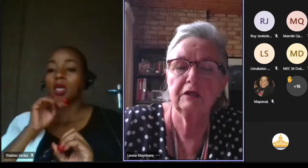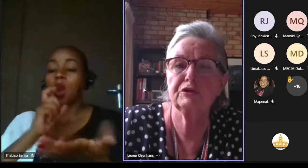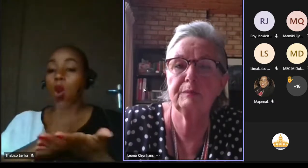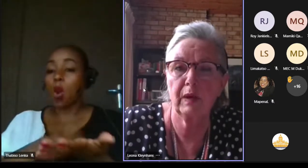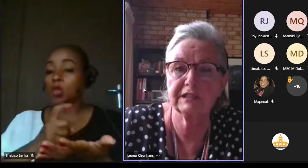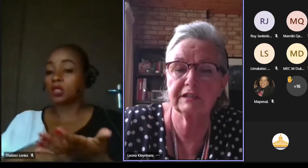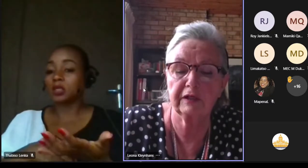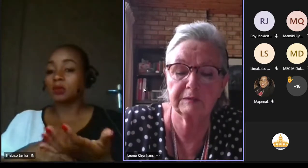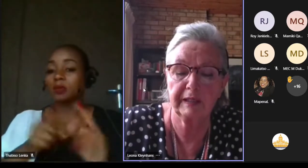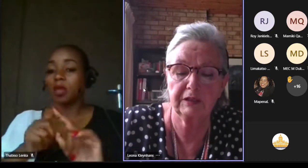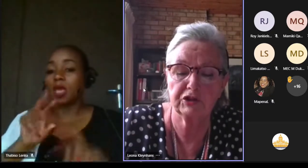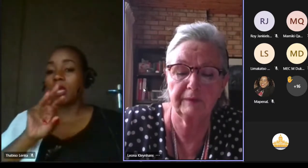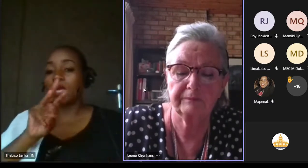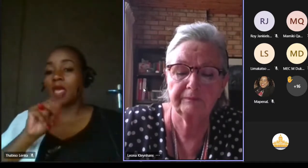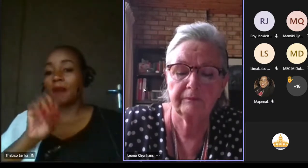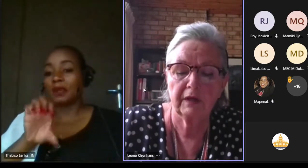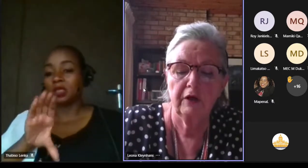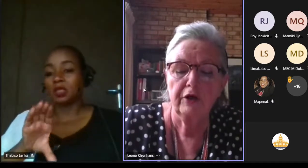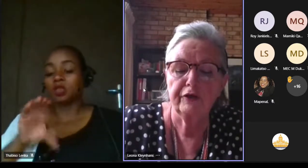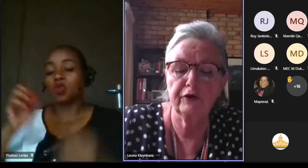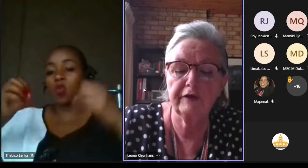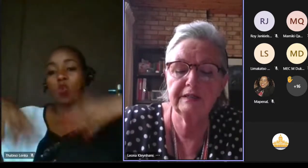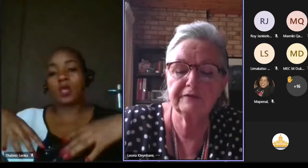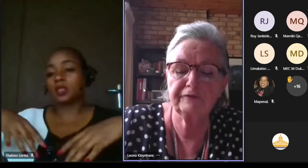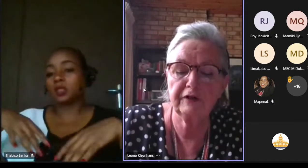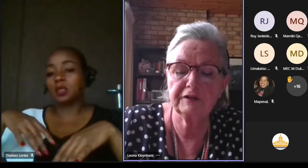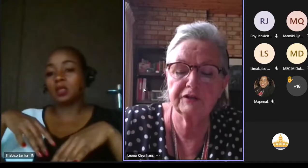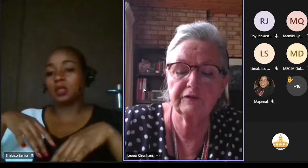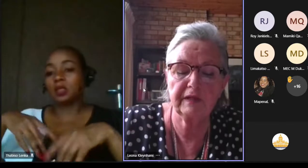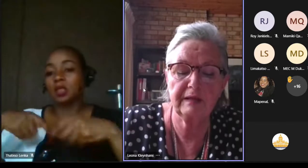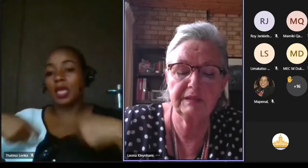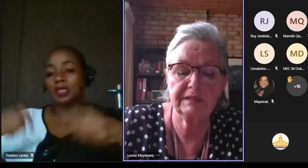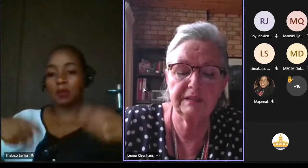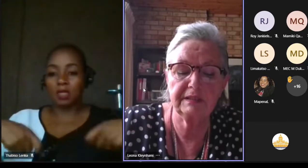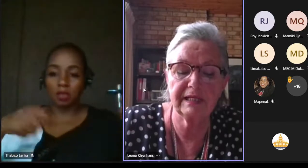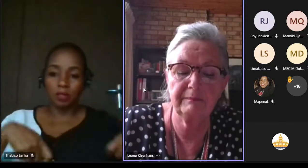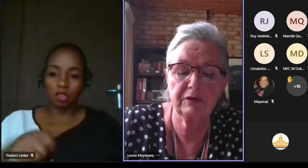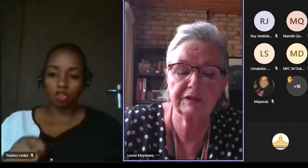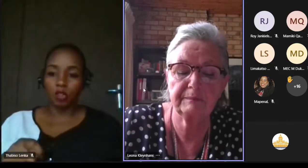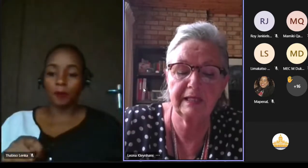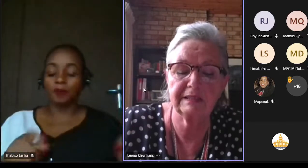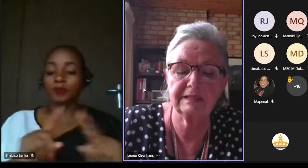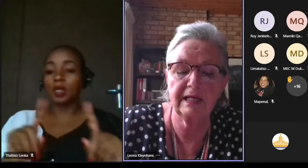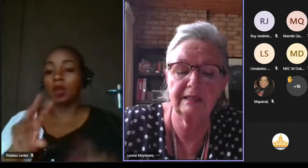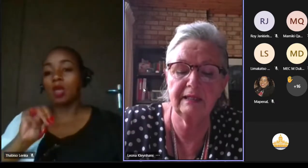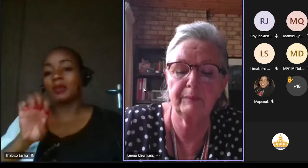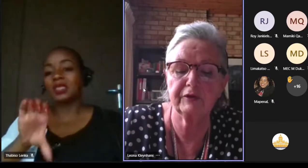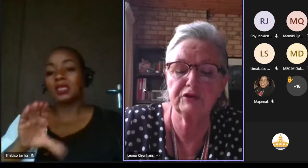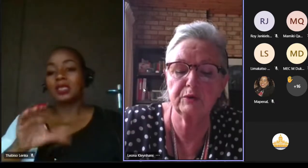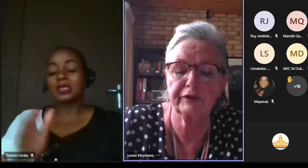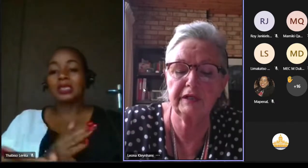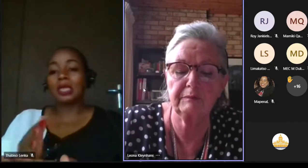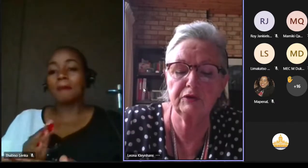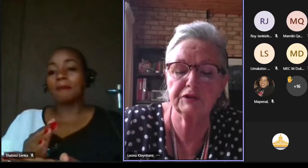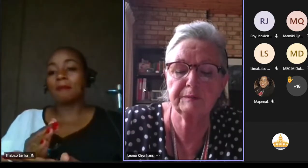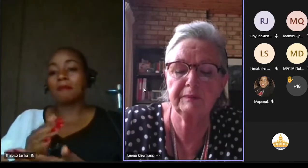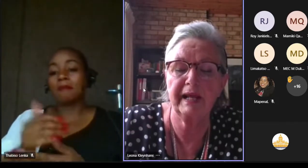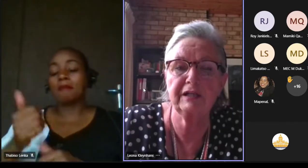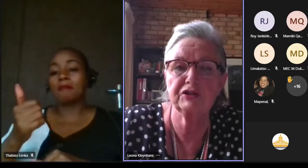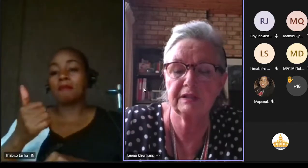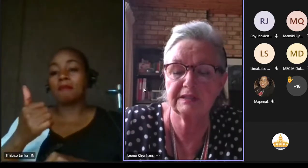MEC to be wasteful expenditure. Through the interference of the MEC, some municipalities ended up with two or